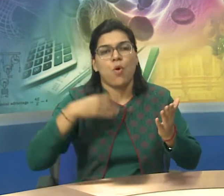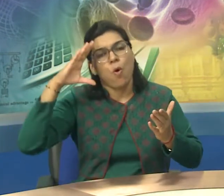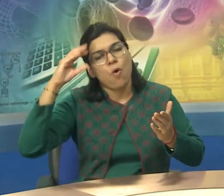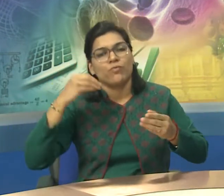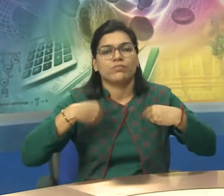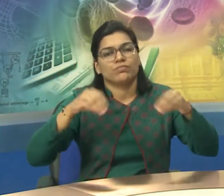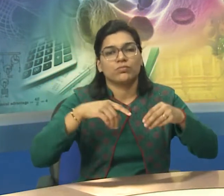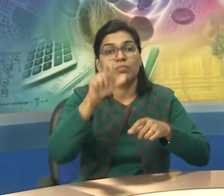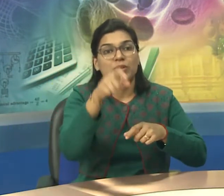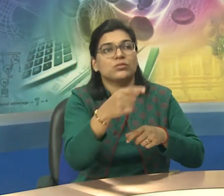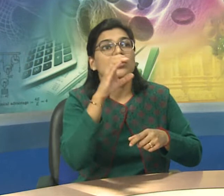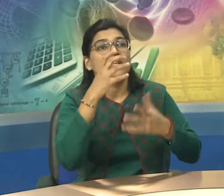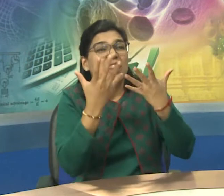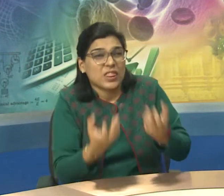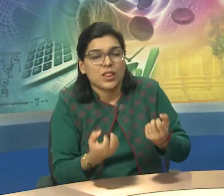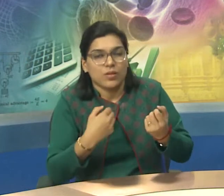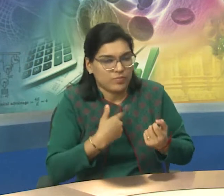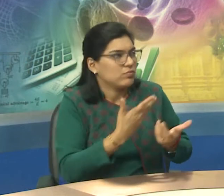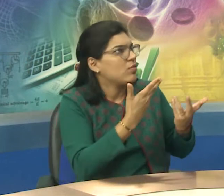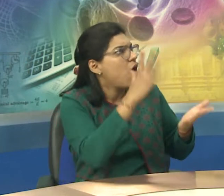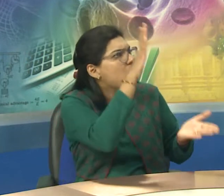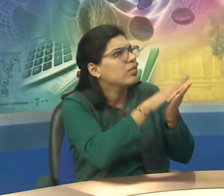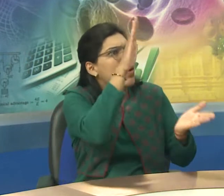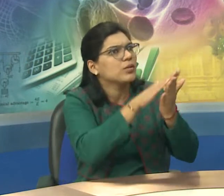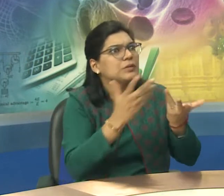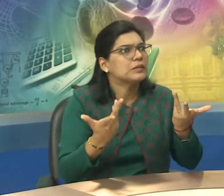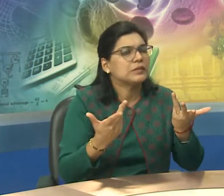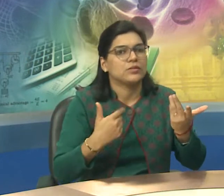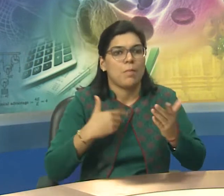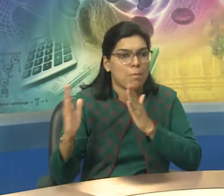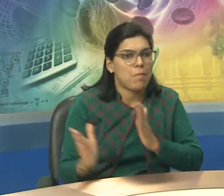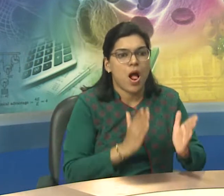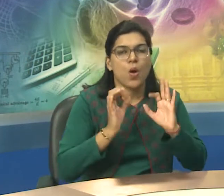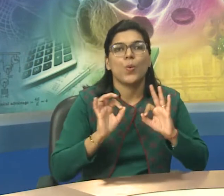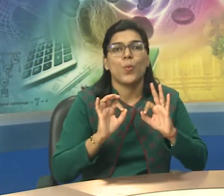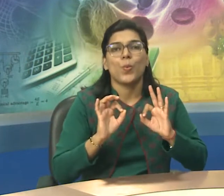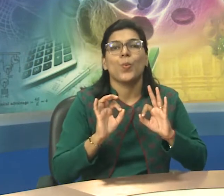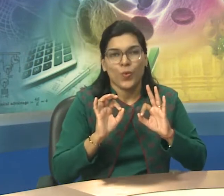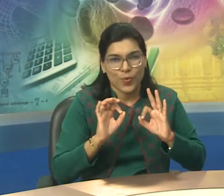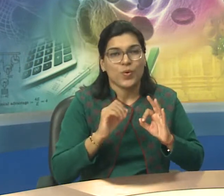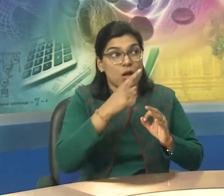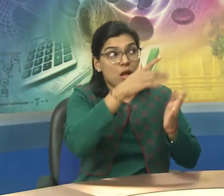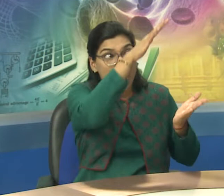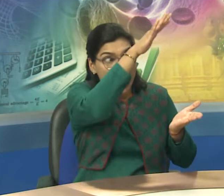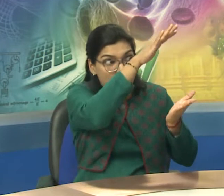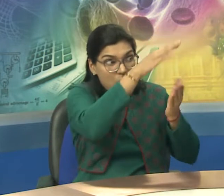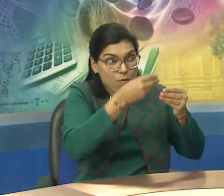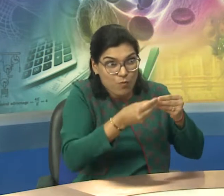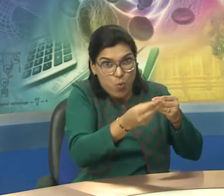the BPOs for the desired product of any new item